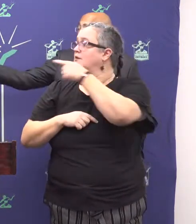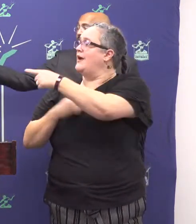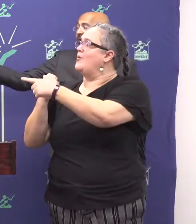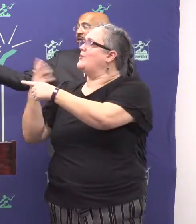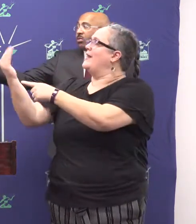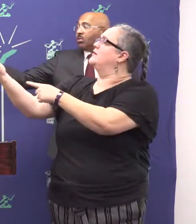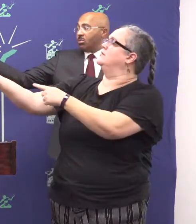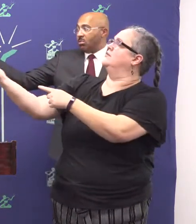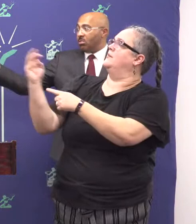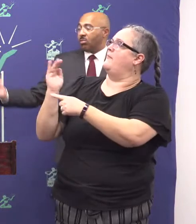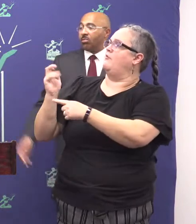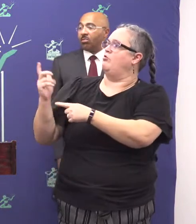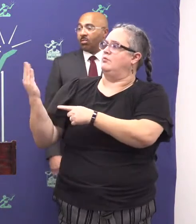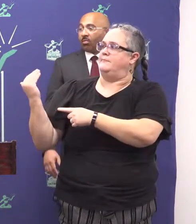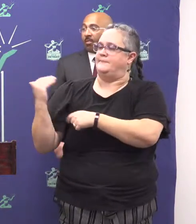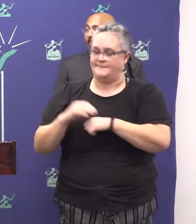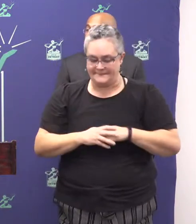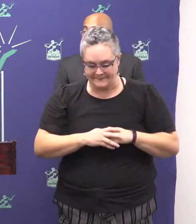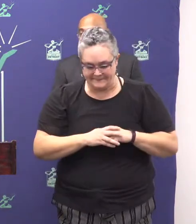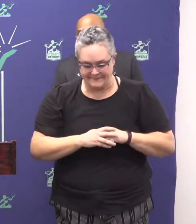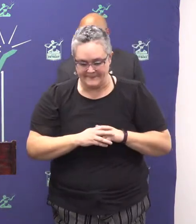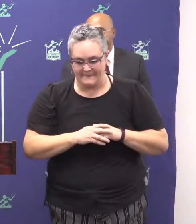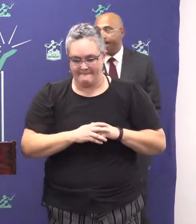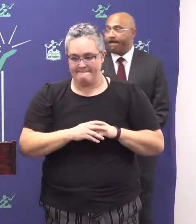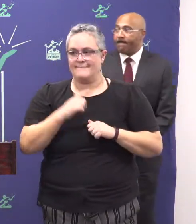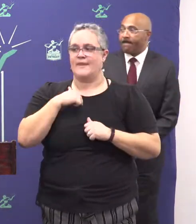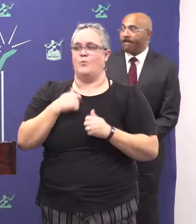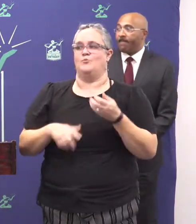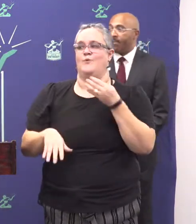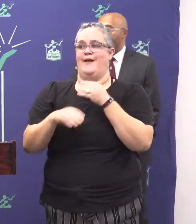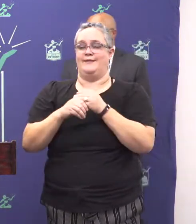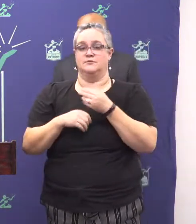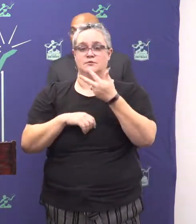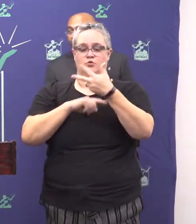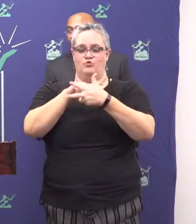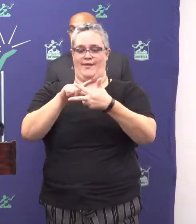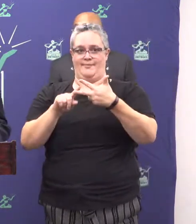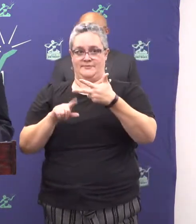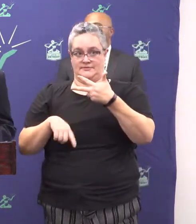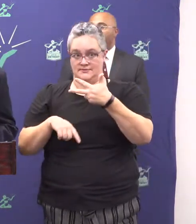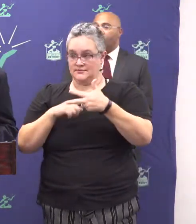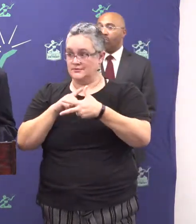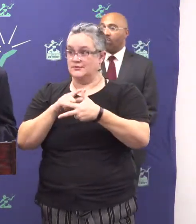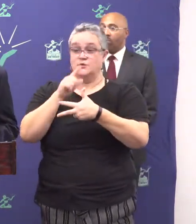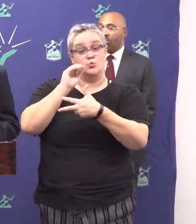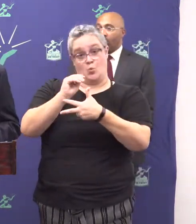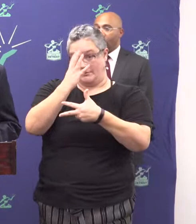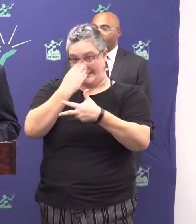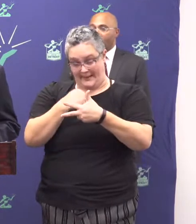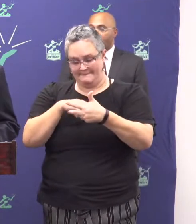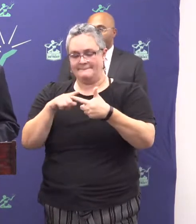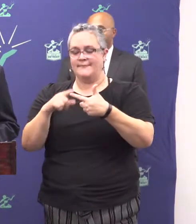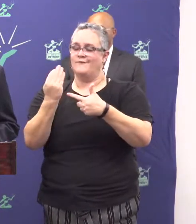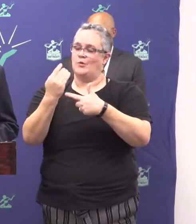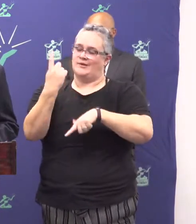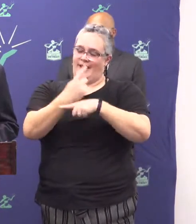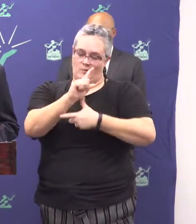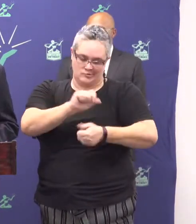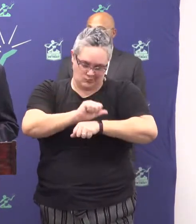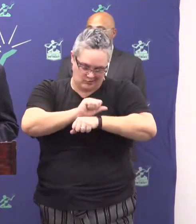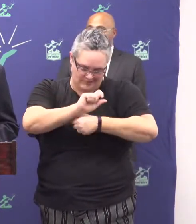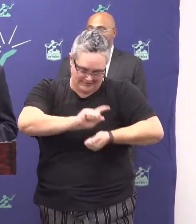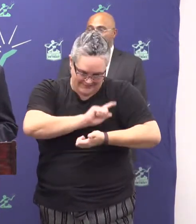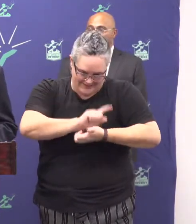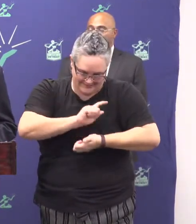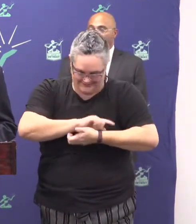Can I say something real quick? Here, Michael. I would just add three elements. No sleep, 14-hour days, and something